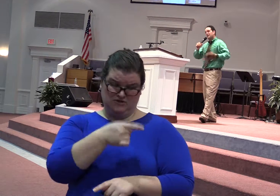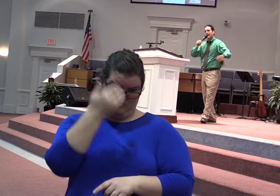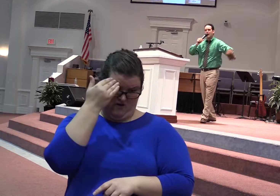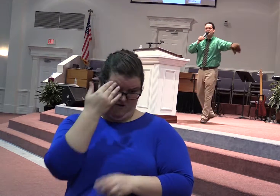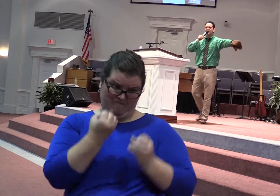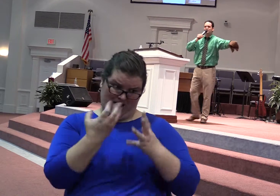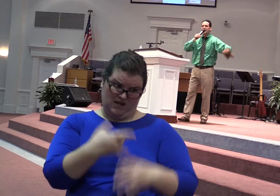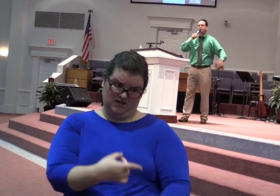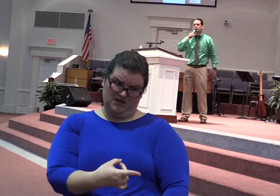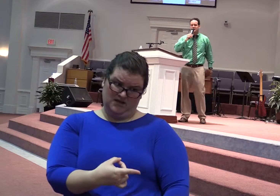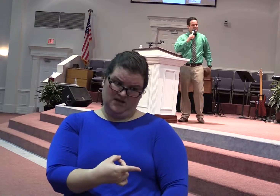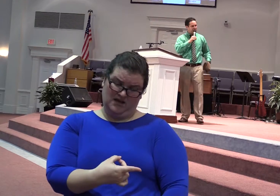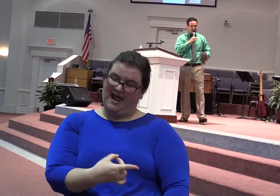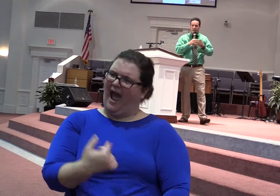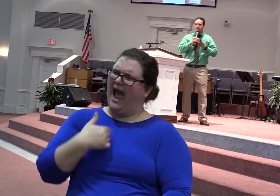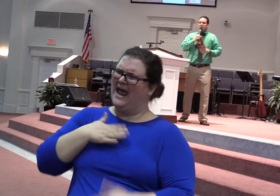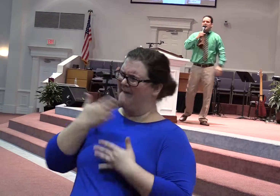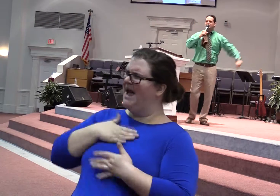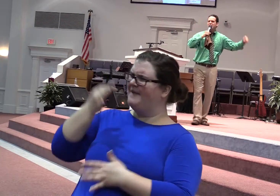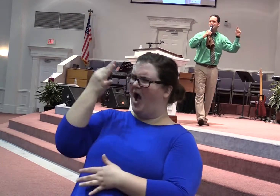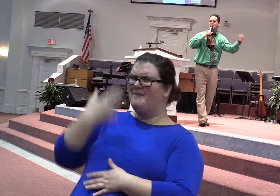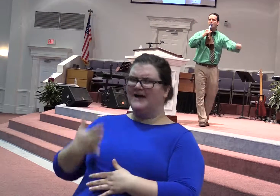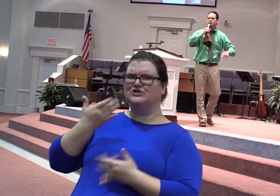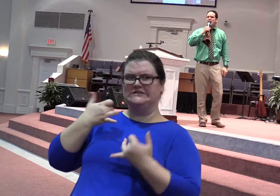Hallelujah. I'm glad our pastor has stood still.